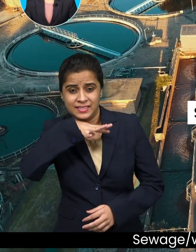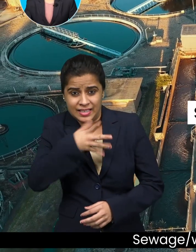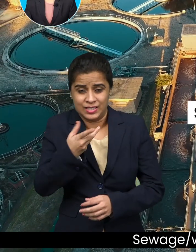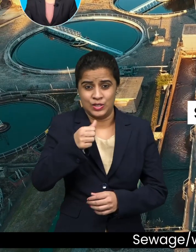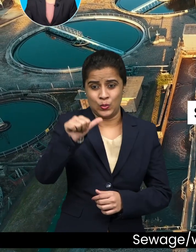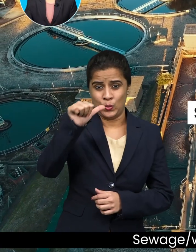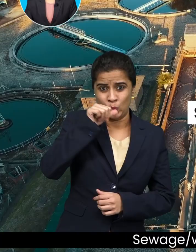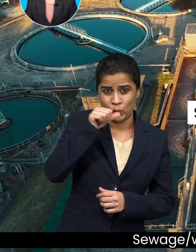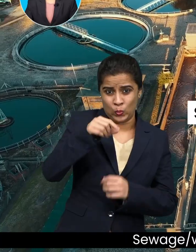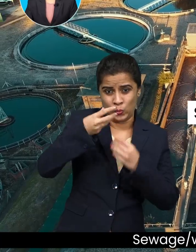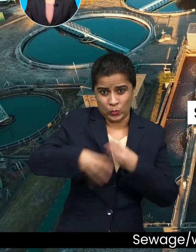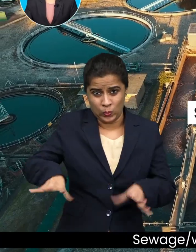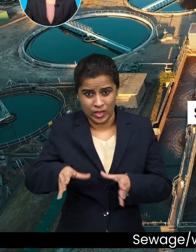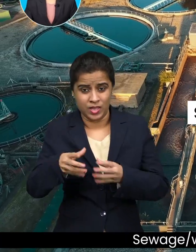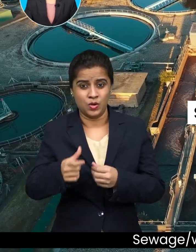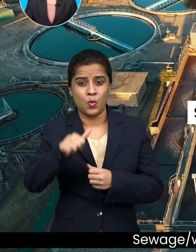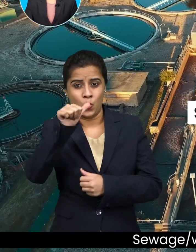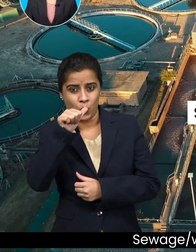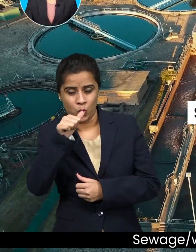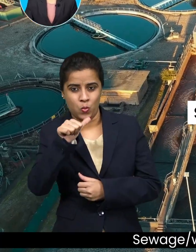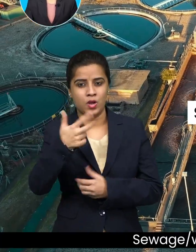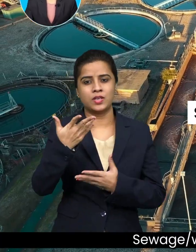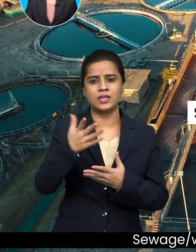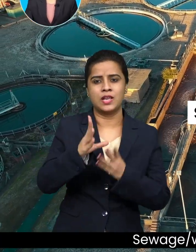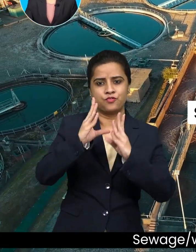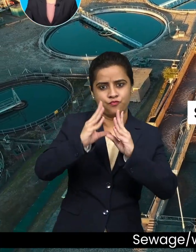Sewage or wastewater treatment method.